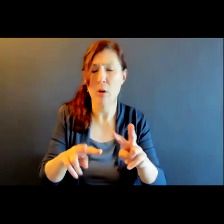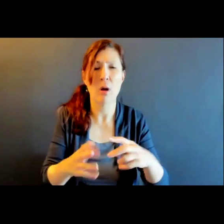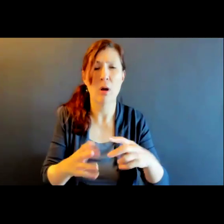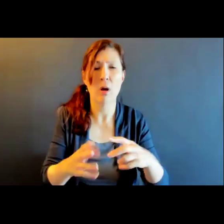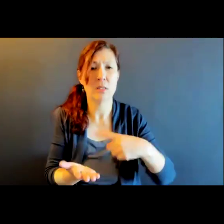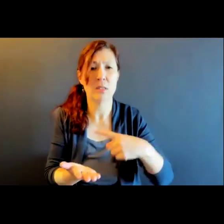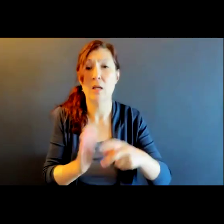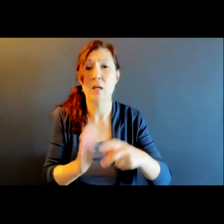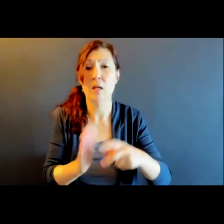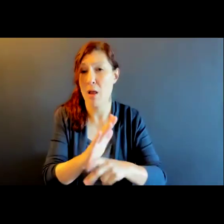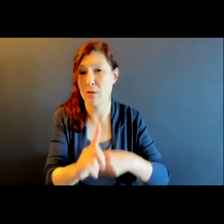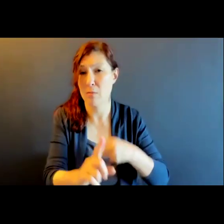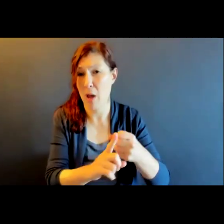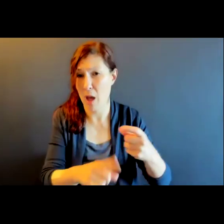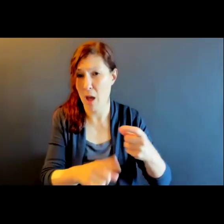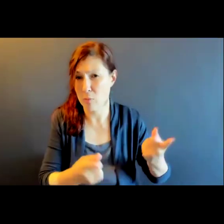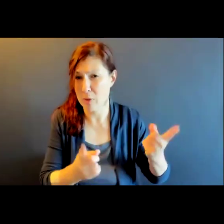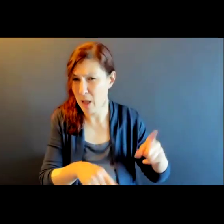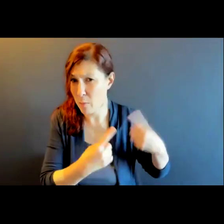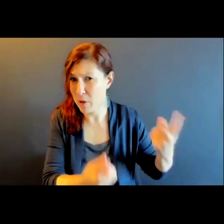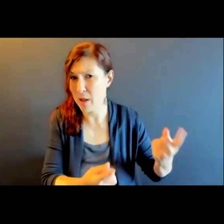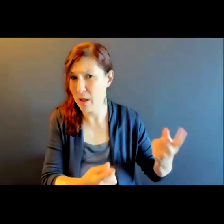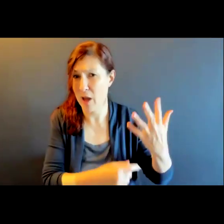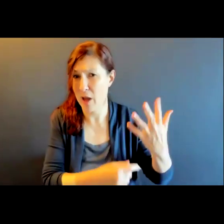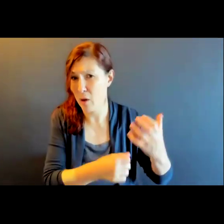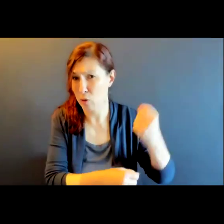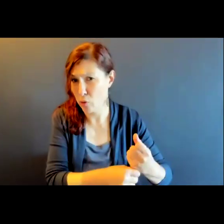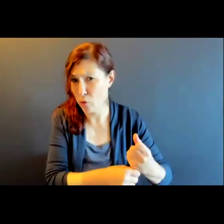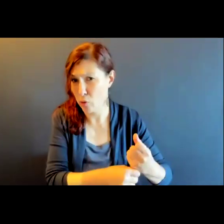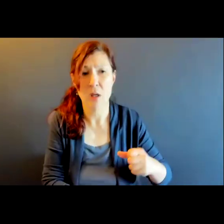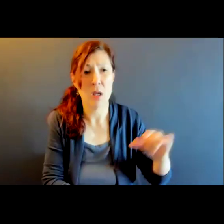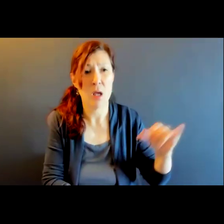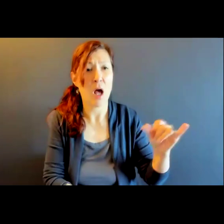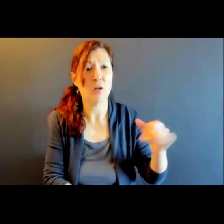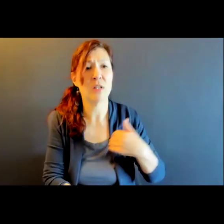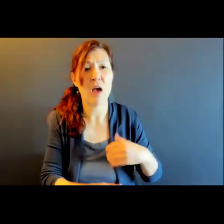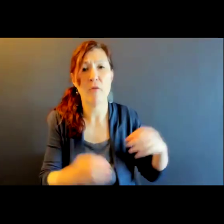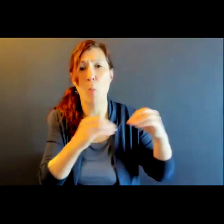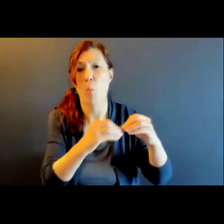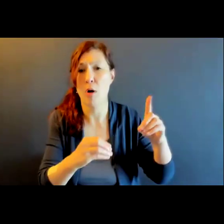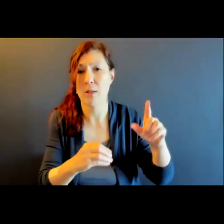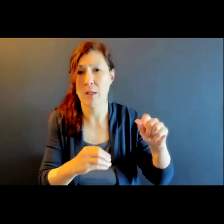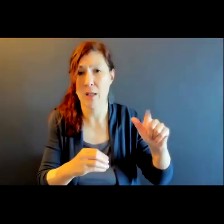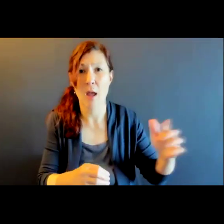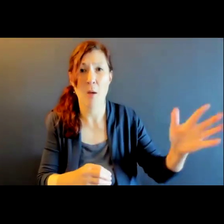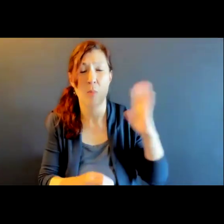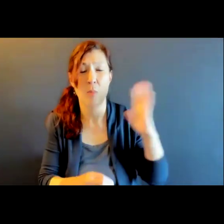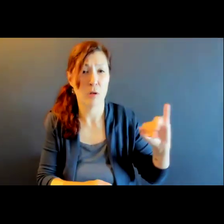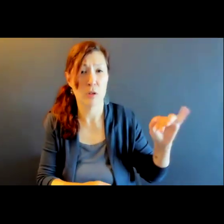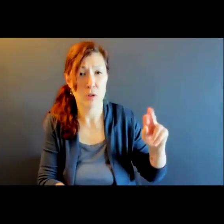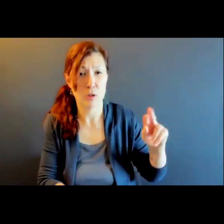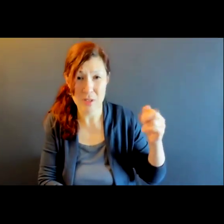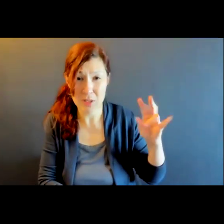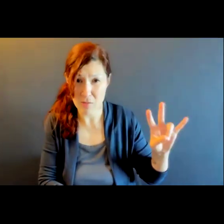5 years and some additional data for your consideration. We presented those findings at the June 17th school committee